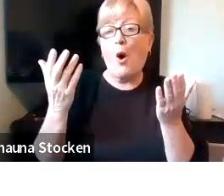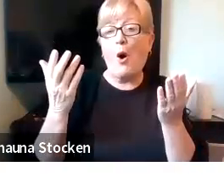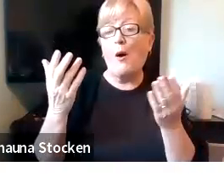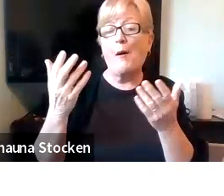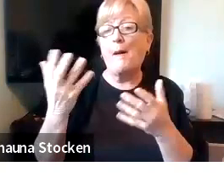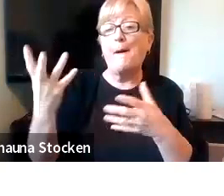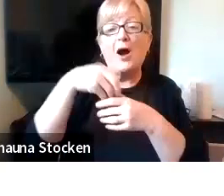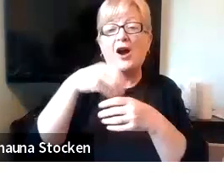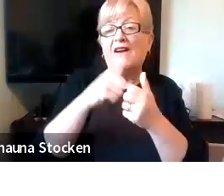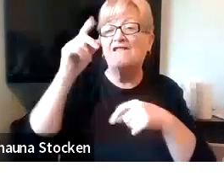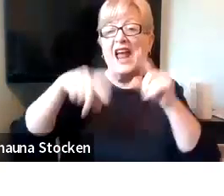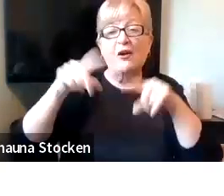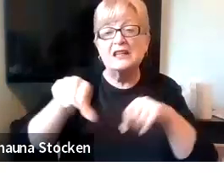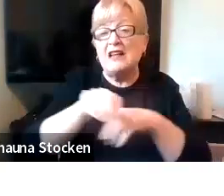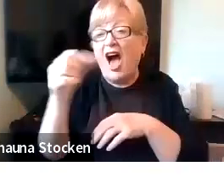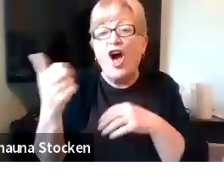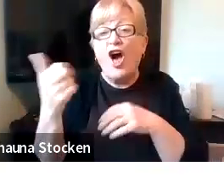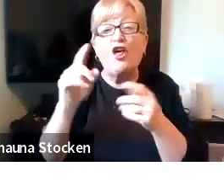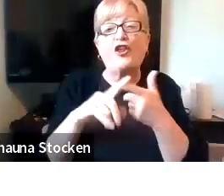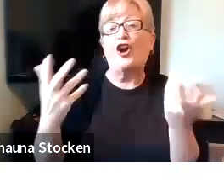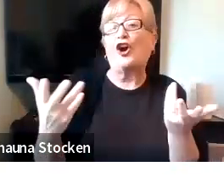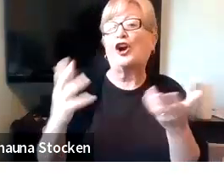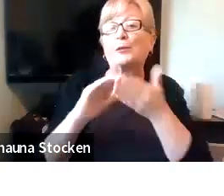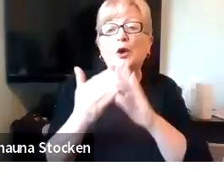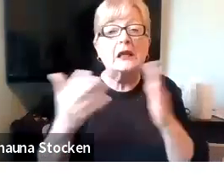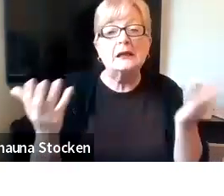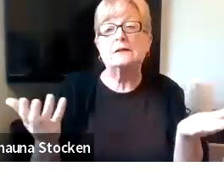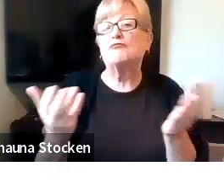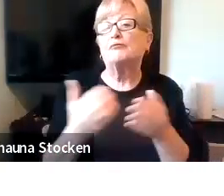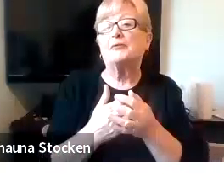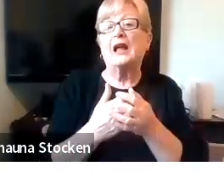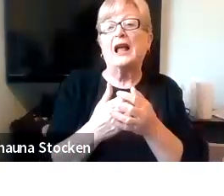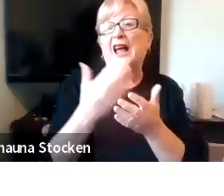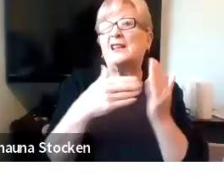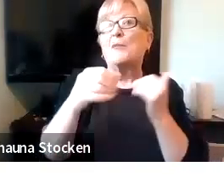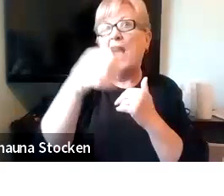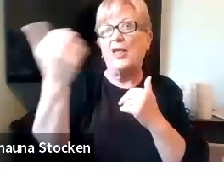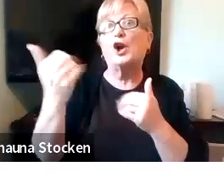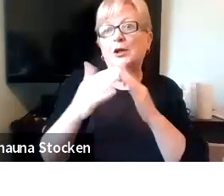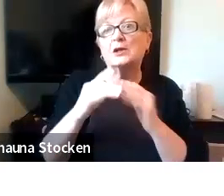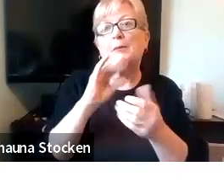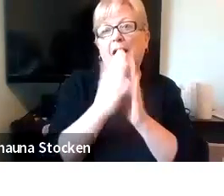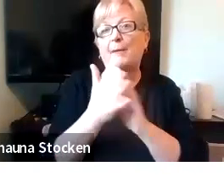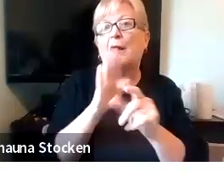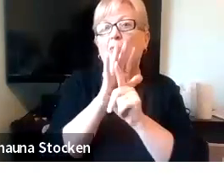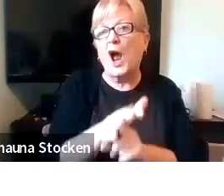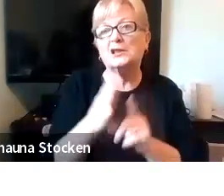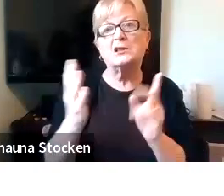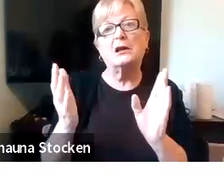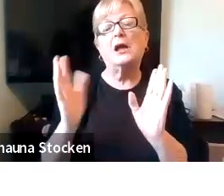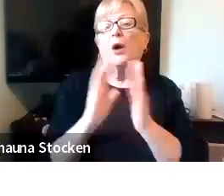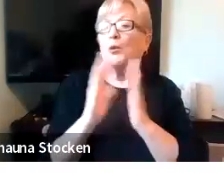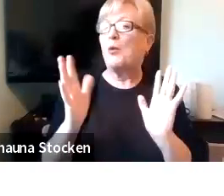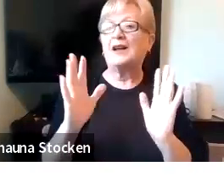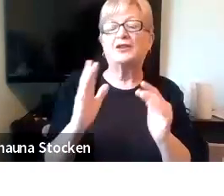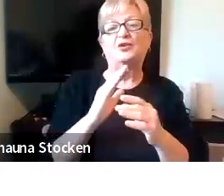various other types of marginalized communities that are being oppressed, and we need to pay attention to those communities as well in